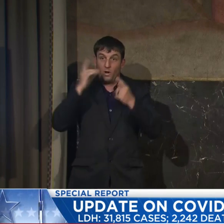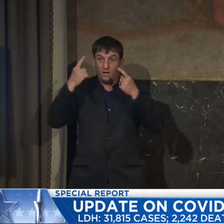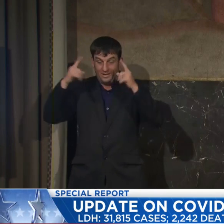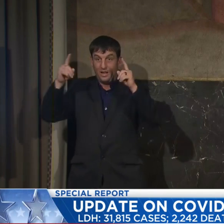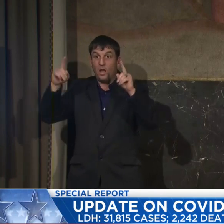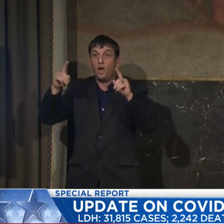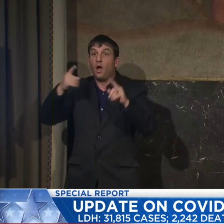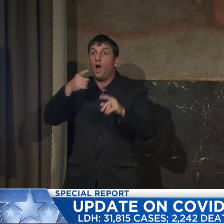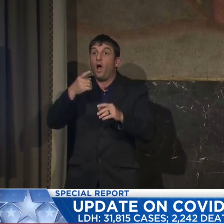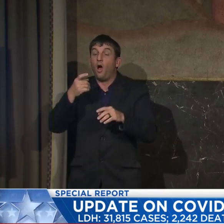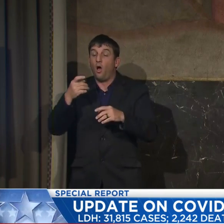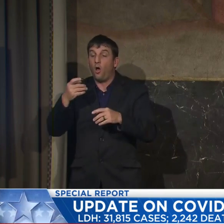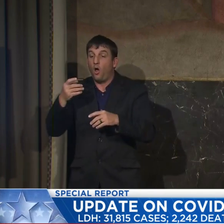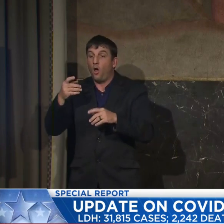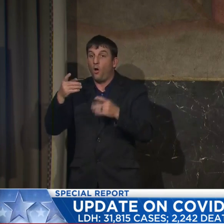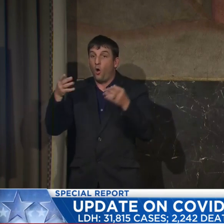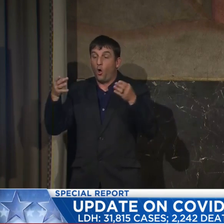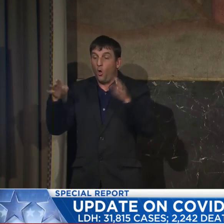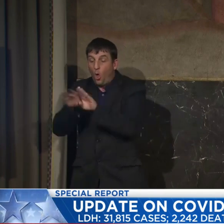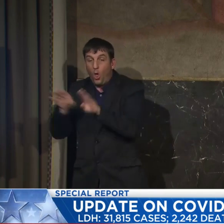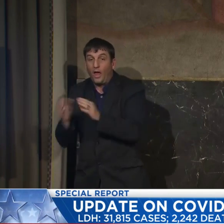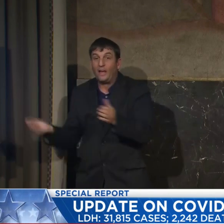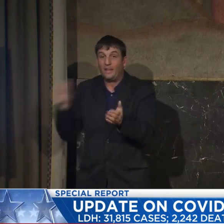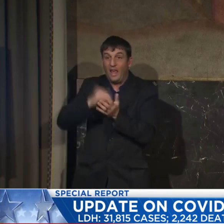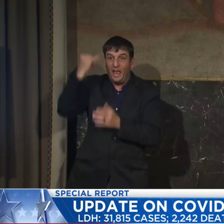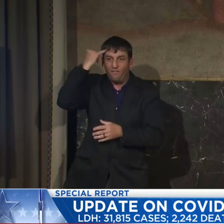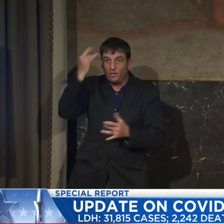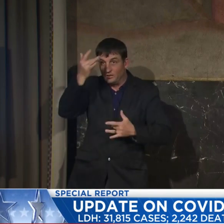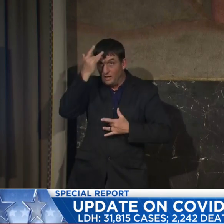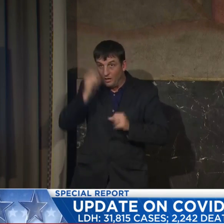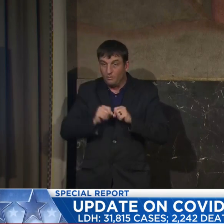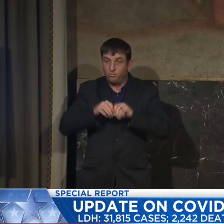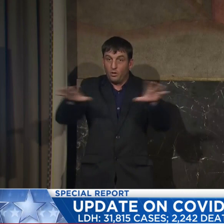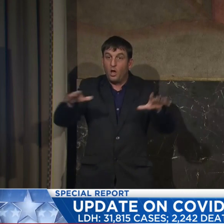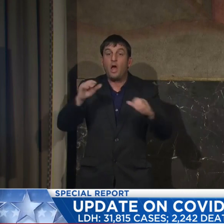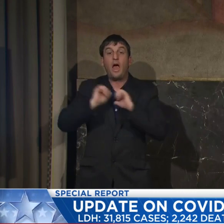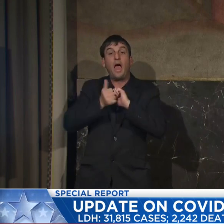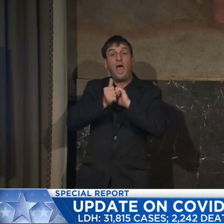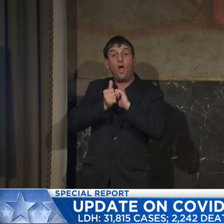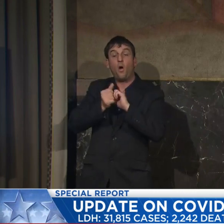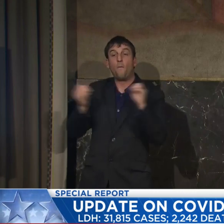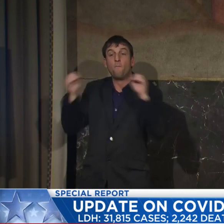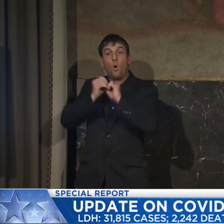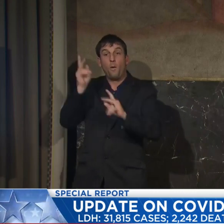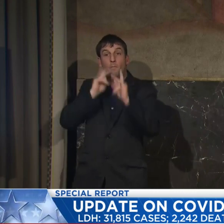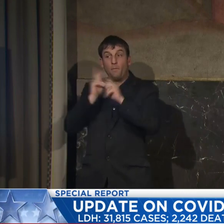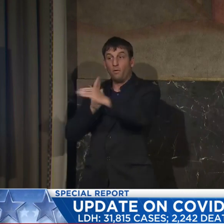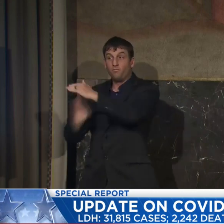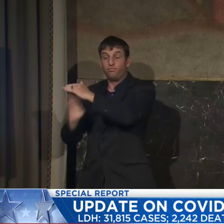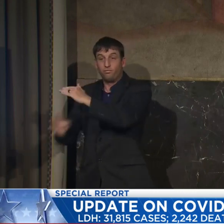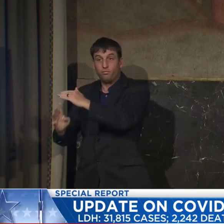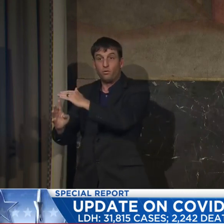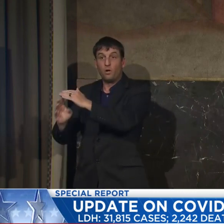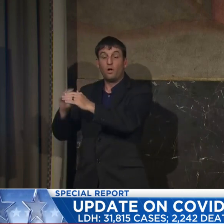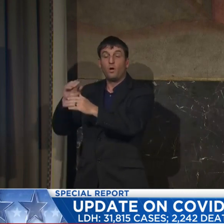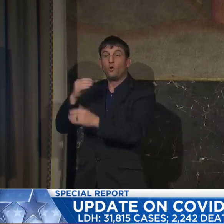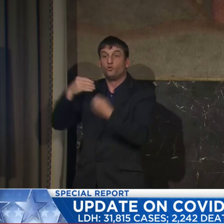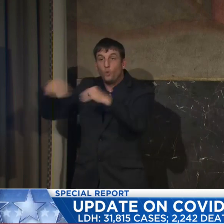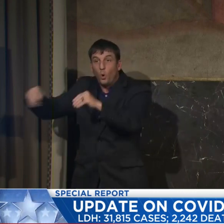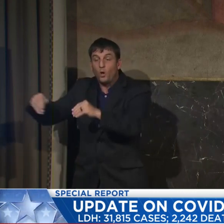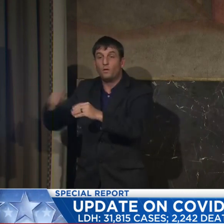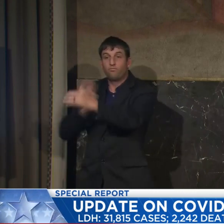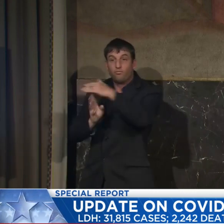to open up more of our economy, get more people back to work, get more people in our stores and in our restaurants and so